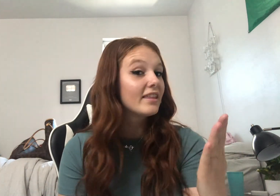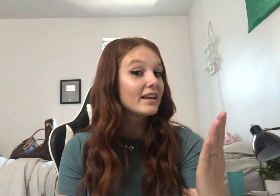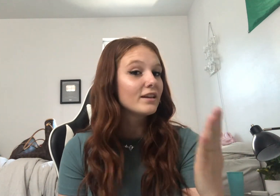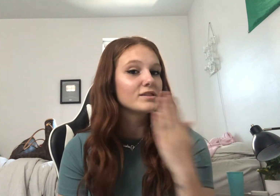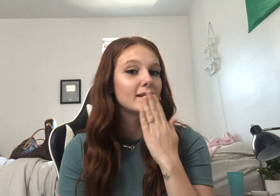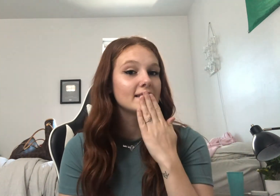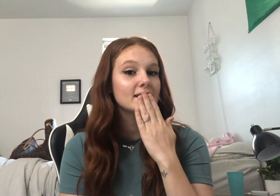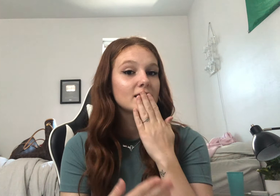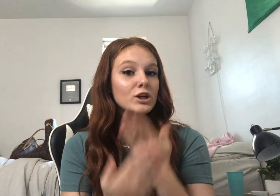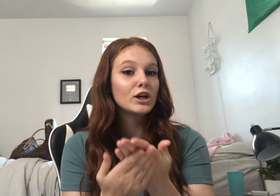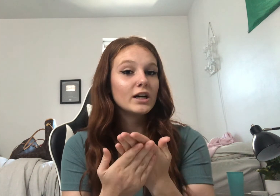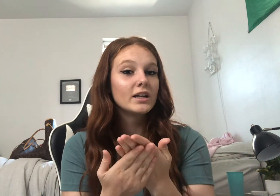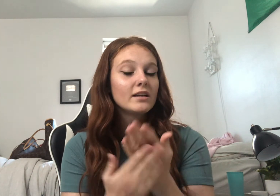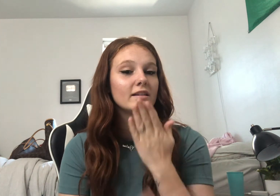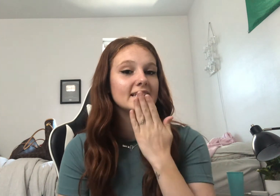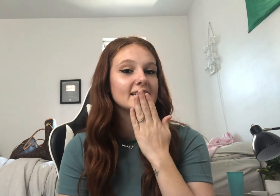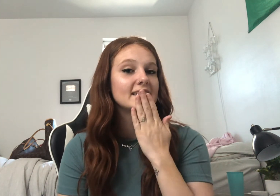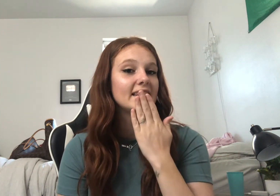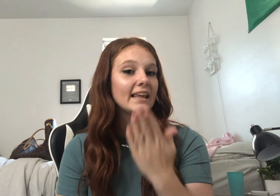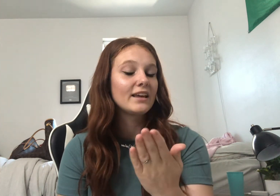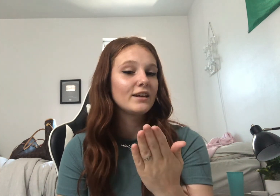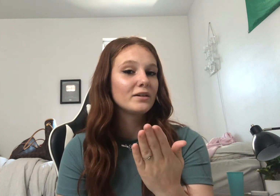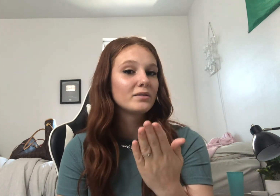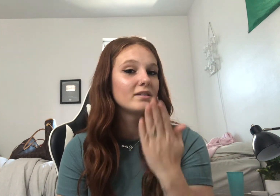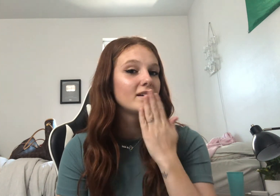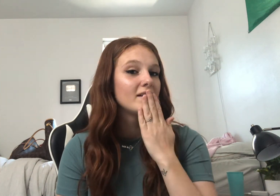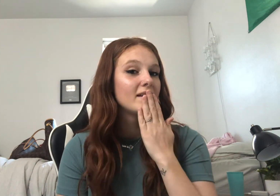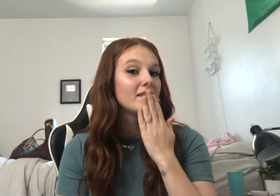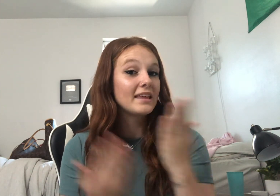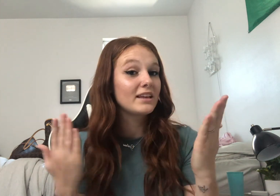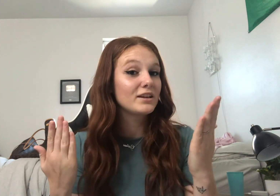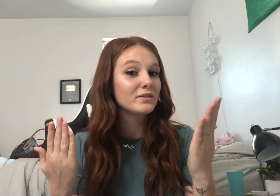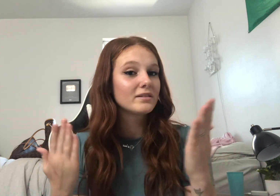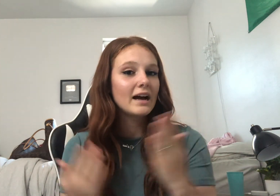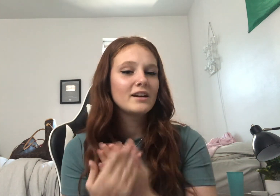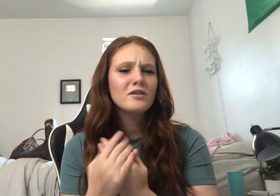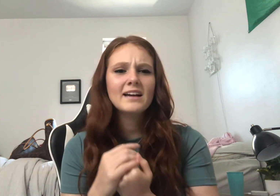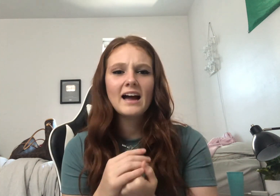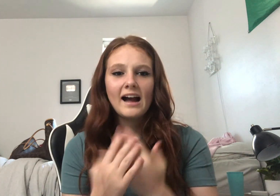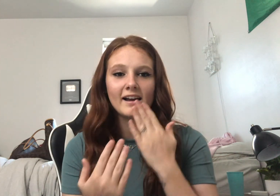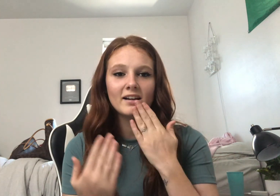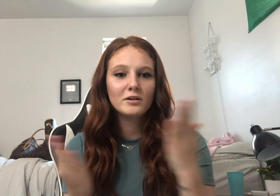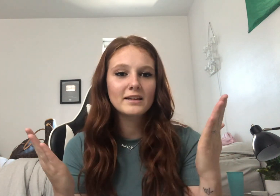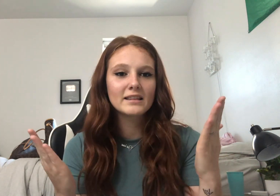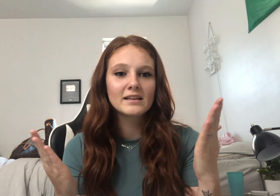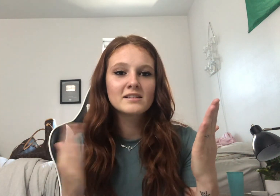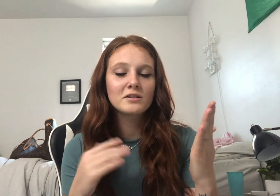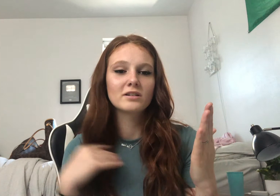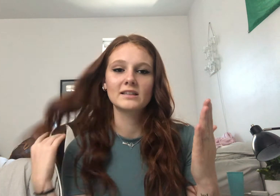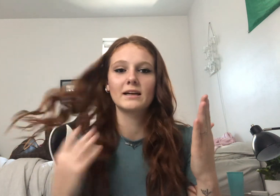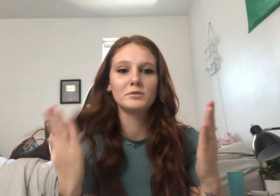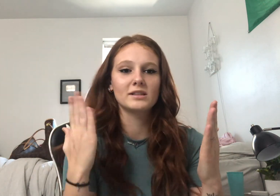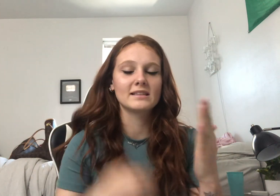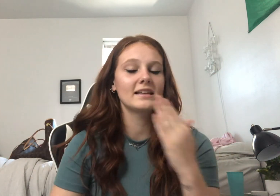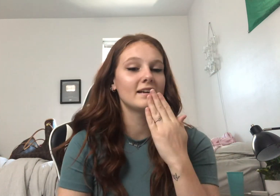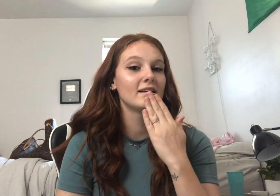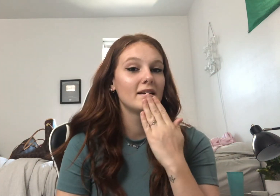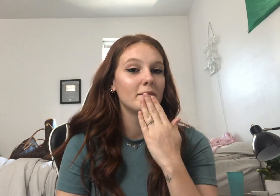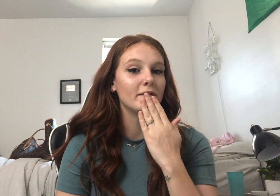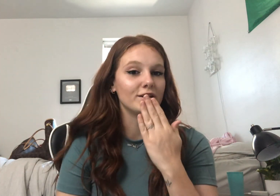you. So this is good. This is thank you. I know I kind of go like this, so it looks like I'm using this hand, but you could just